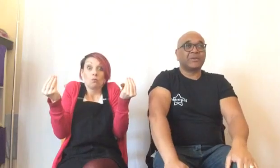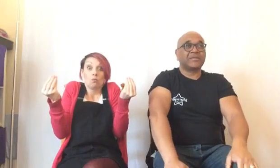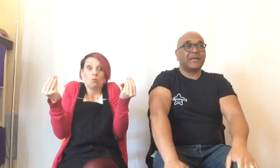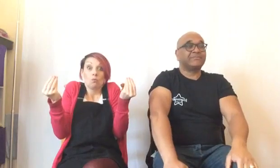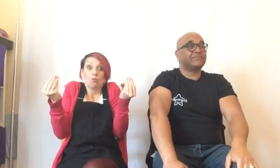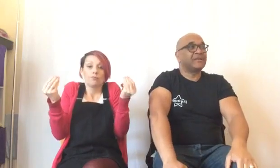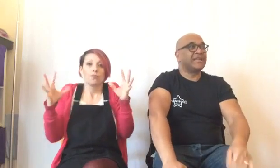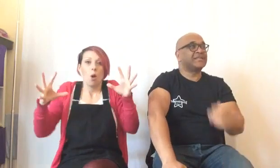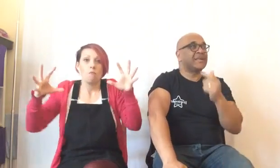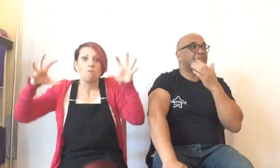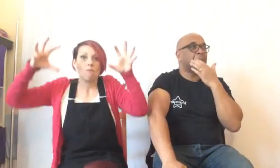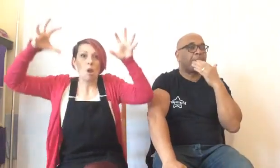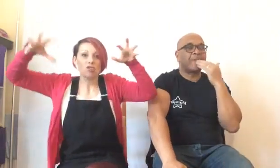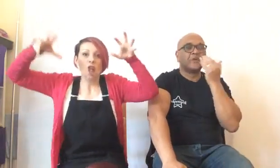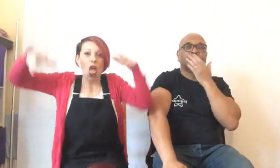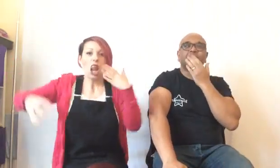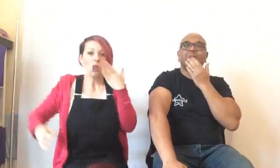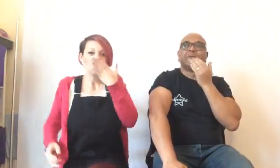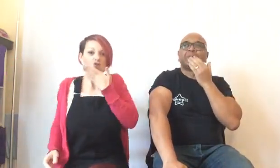The monster licks his lips